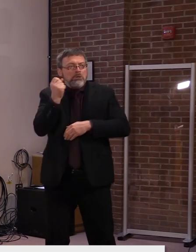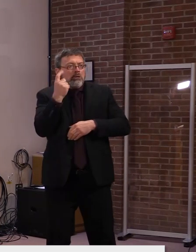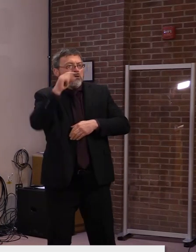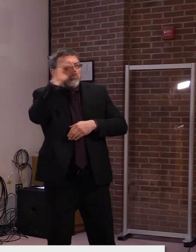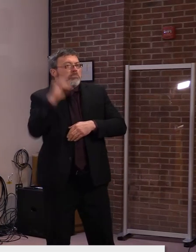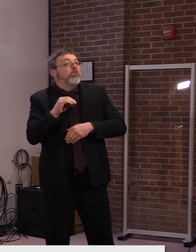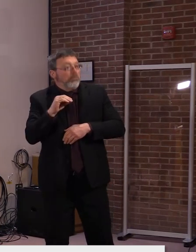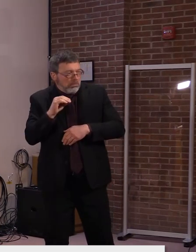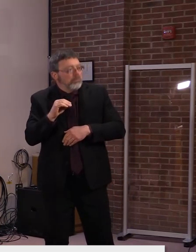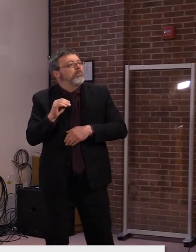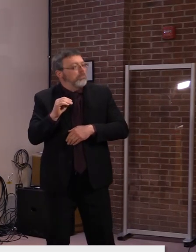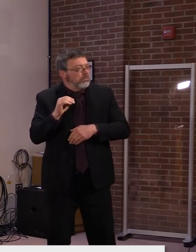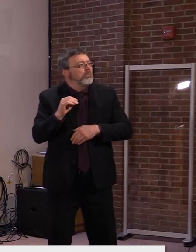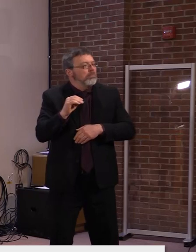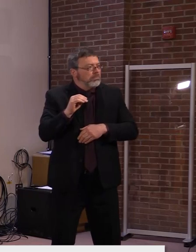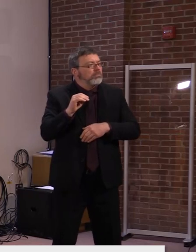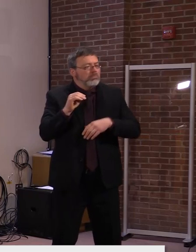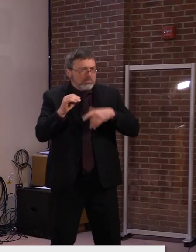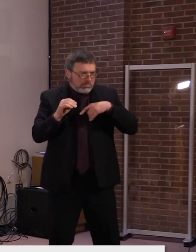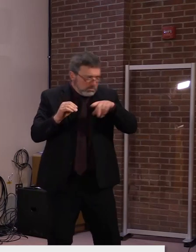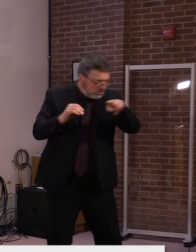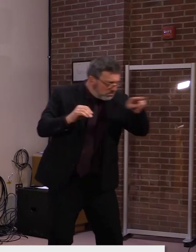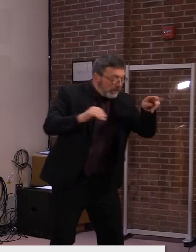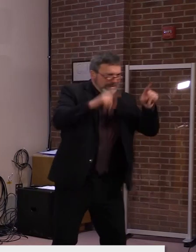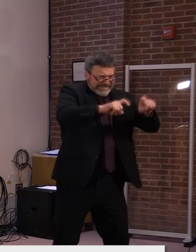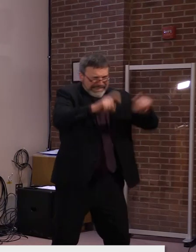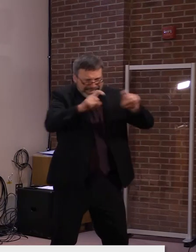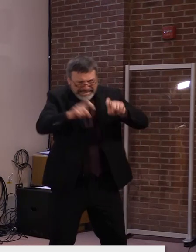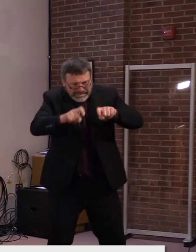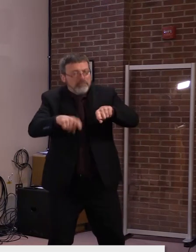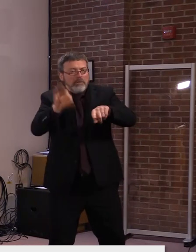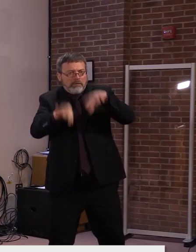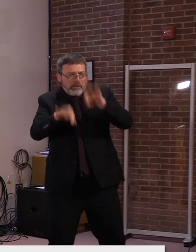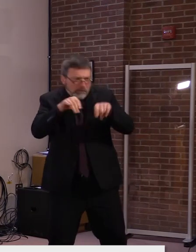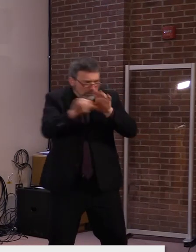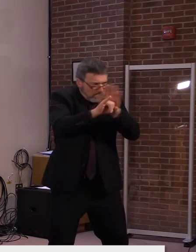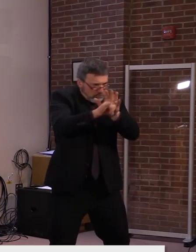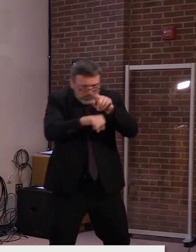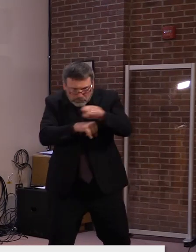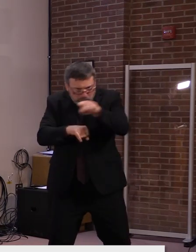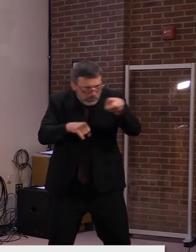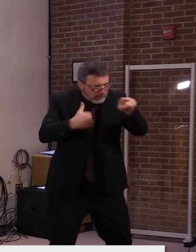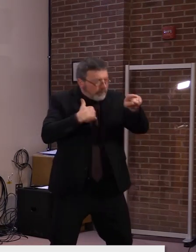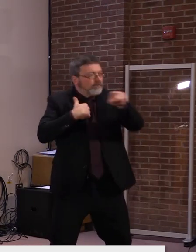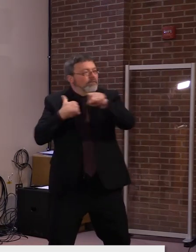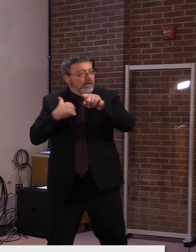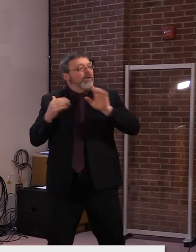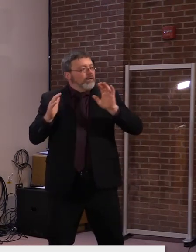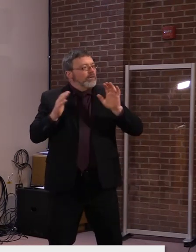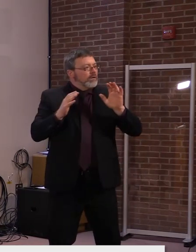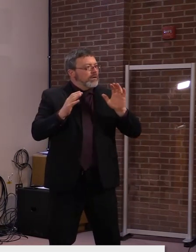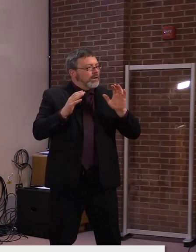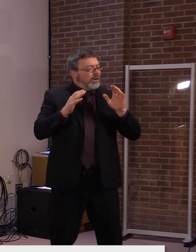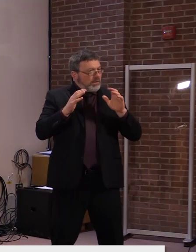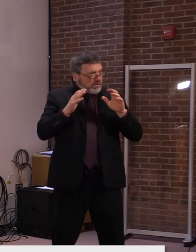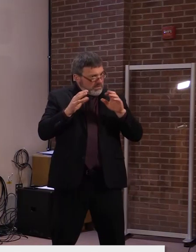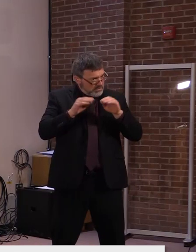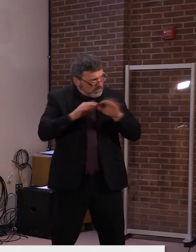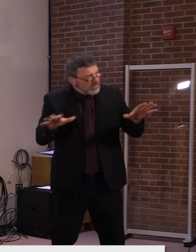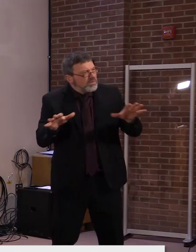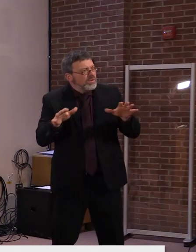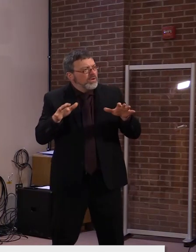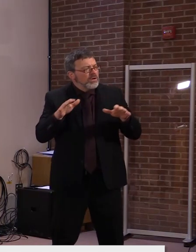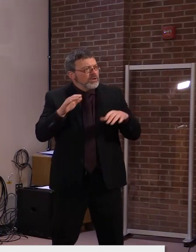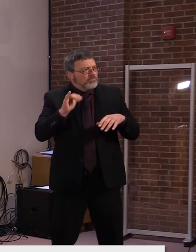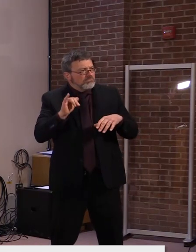of, what's the positivity rate to try to get a sense of if infections and if the virus is more or less prevalent in our community? So that is